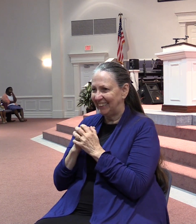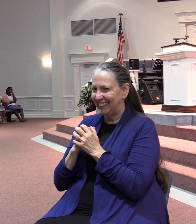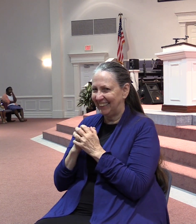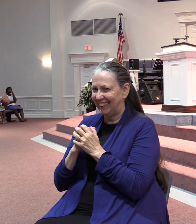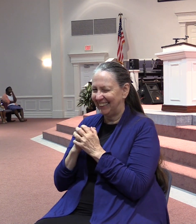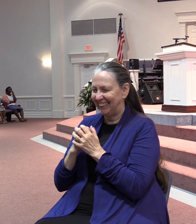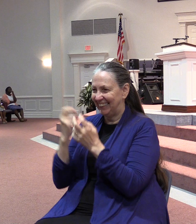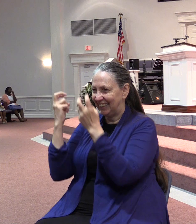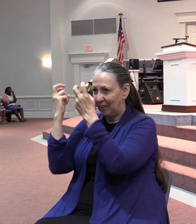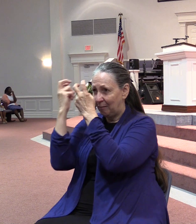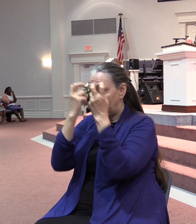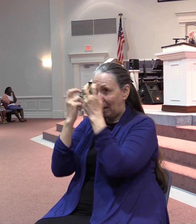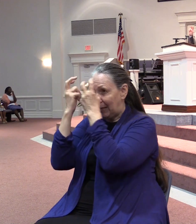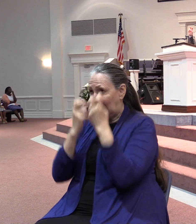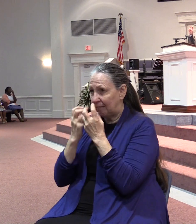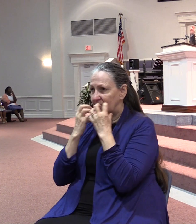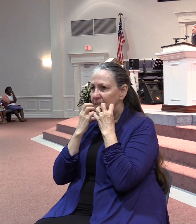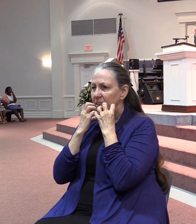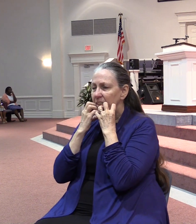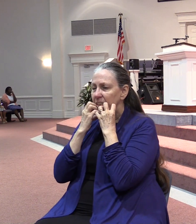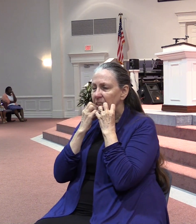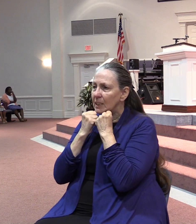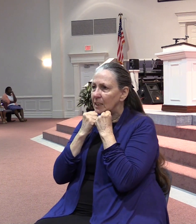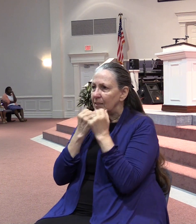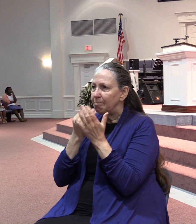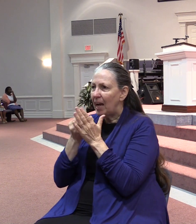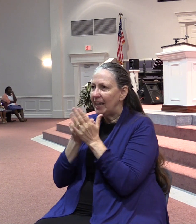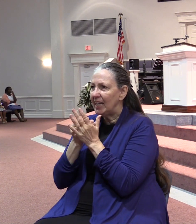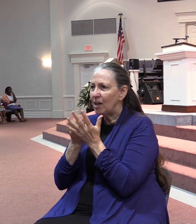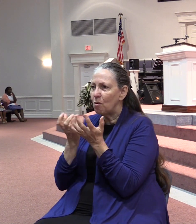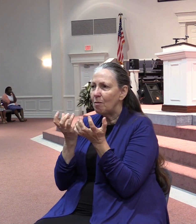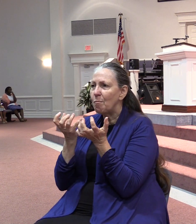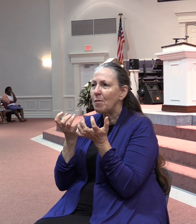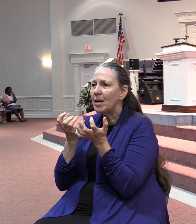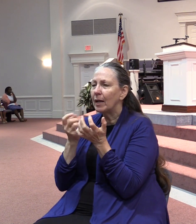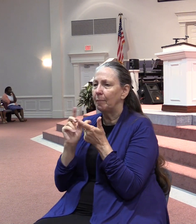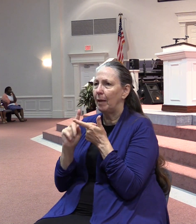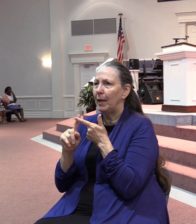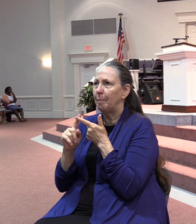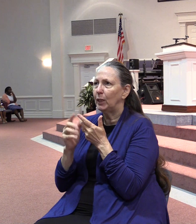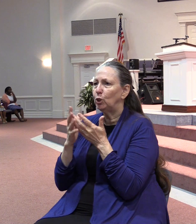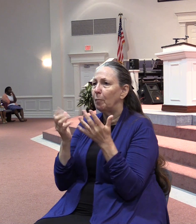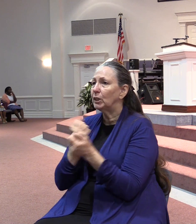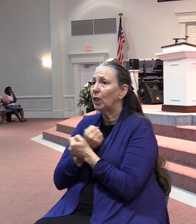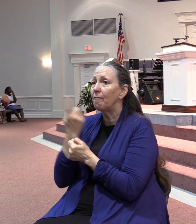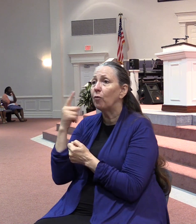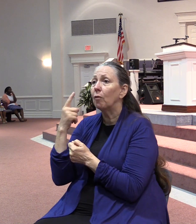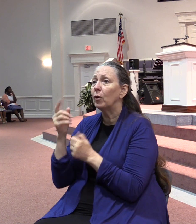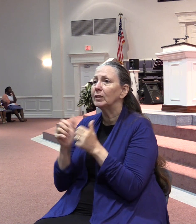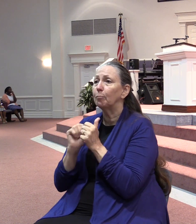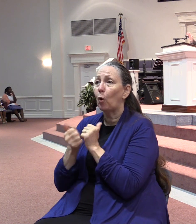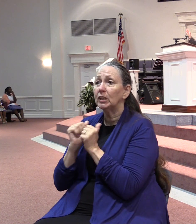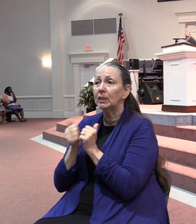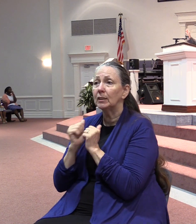It may be too much, and I'm going to put too much in parentheses there. It may be too much of love for sports.